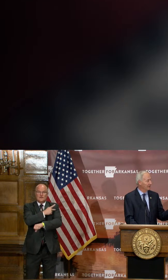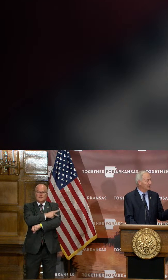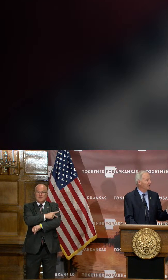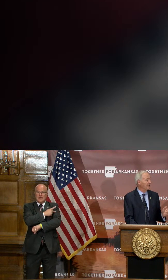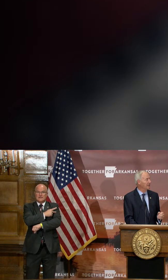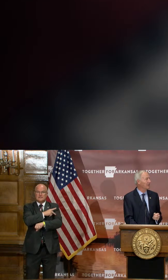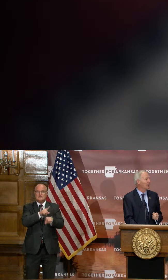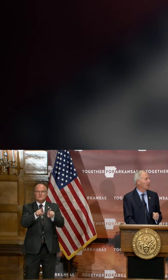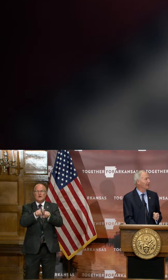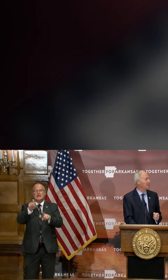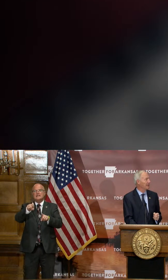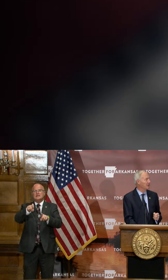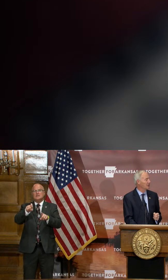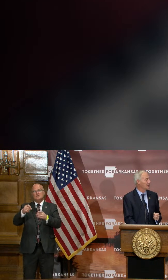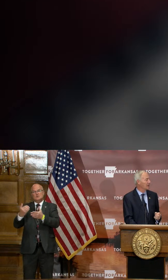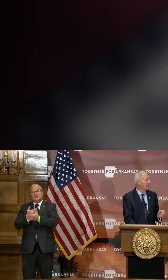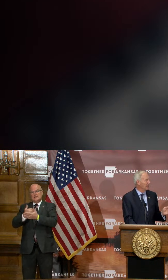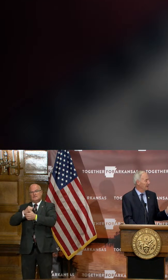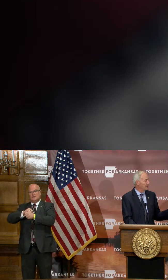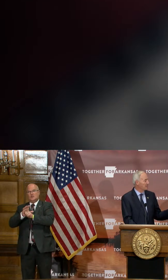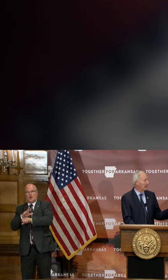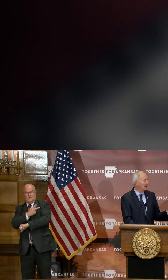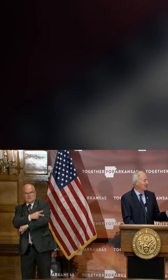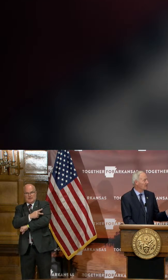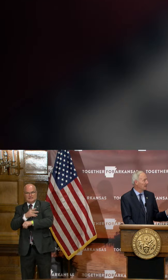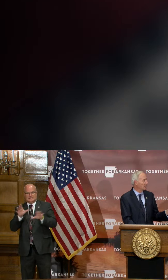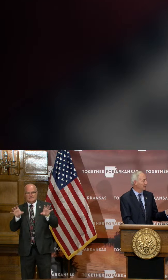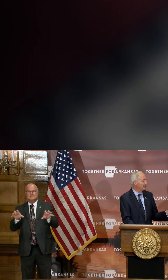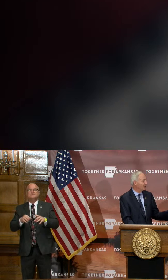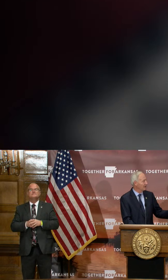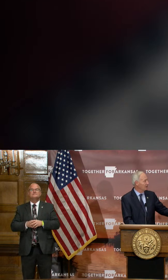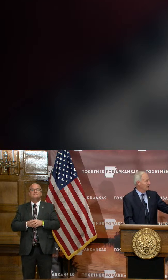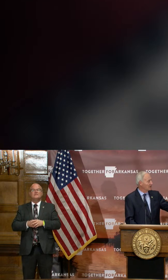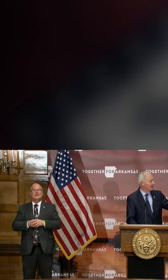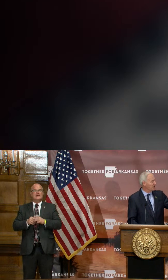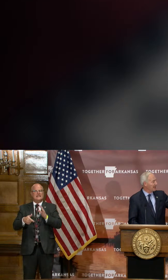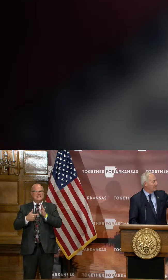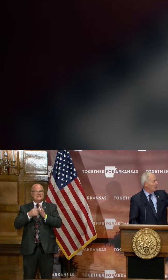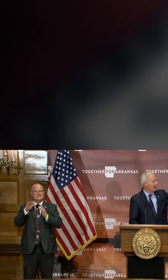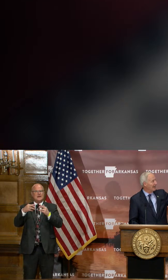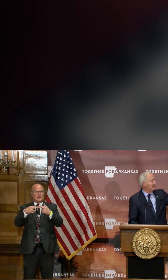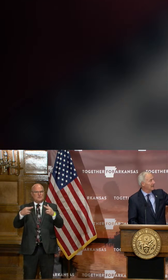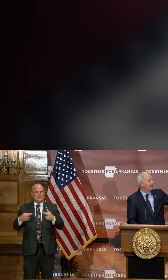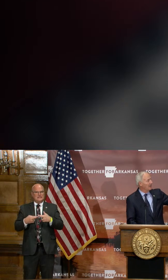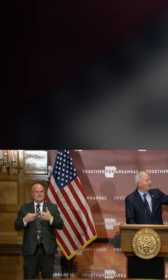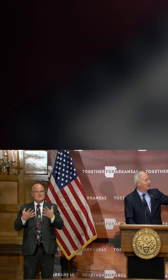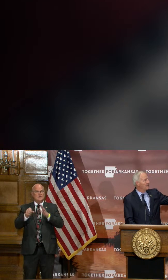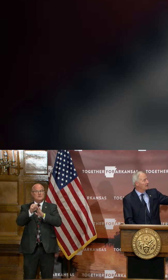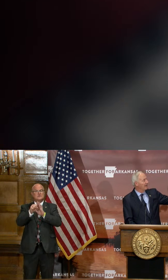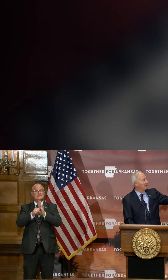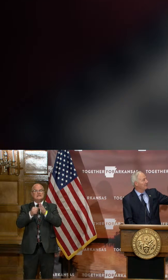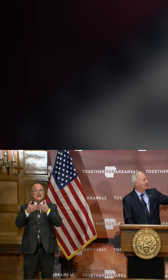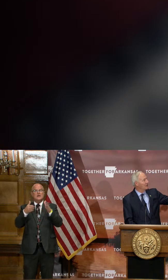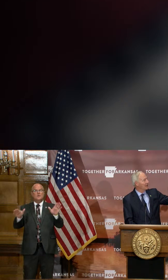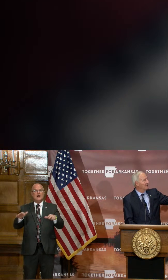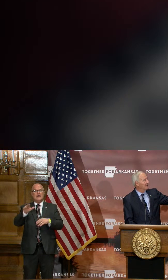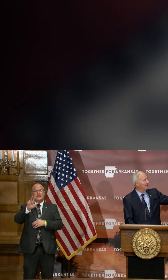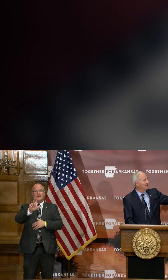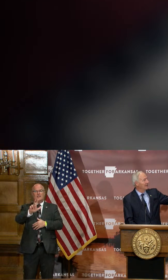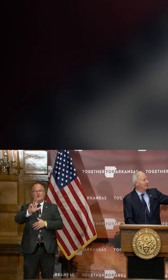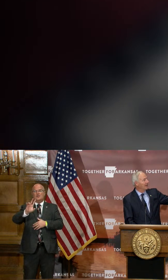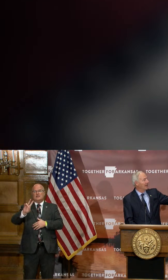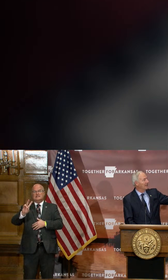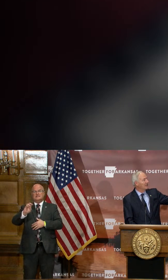as the new need for COVID patients. This is by hospital region. As you can see statewide,